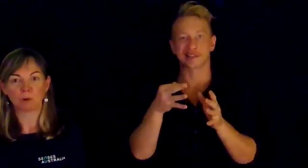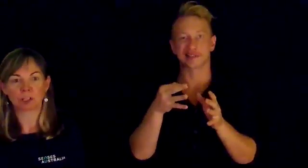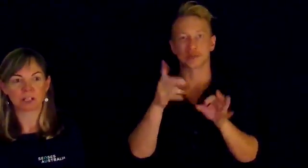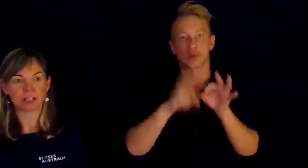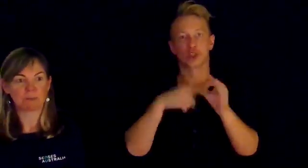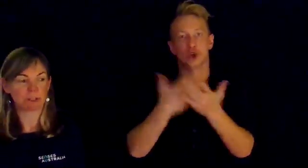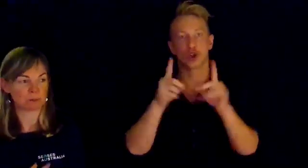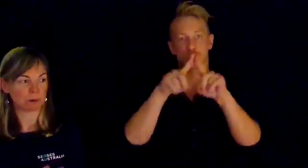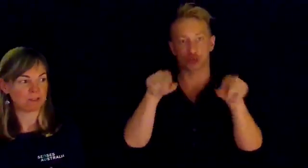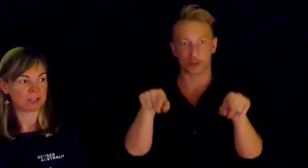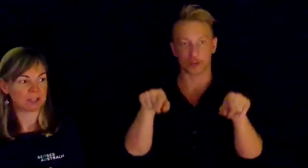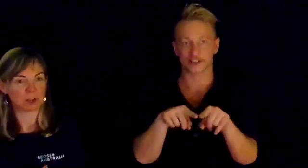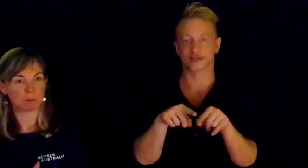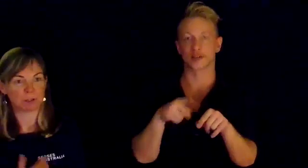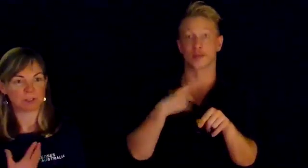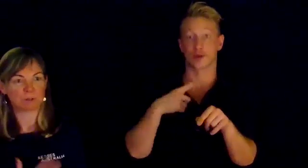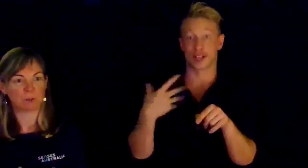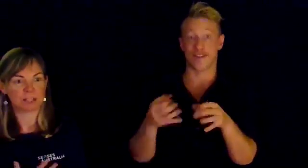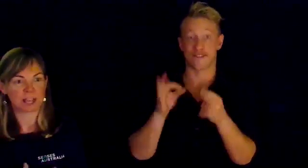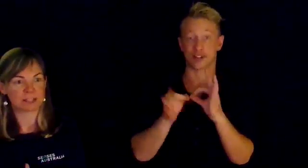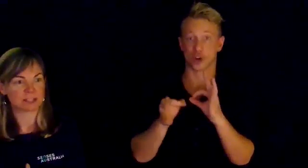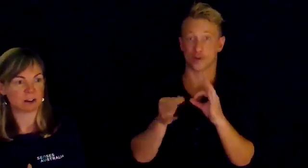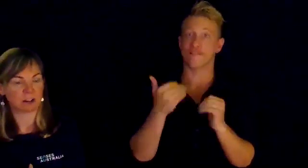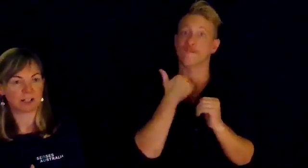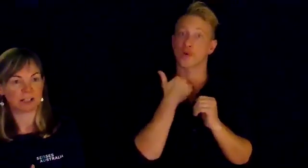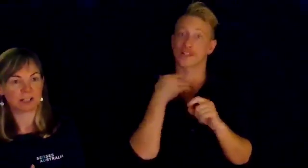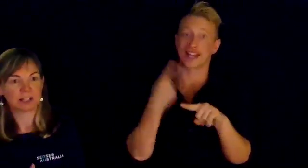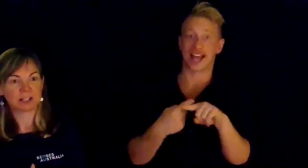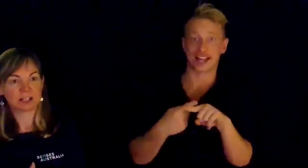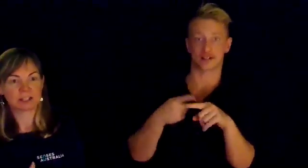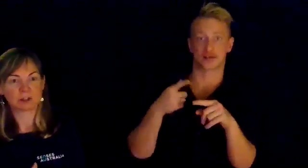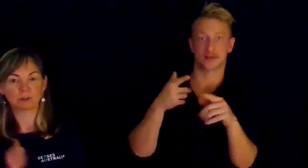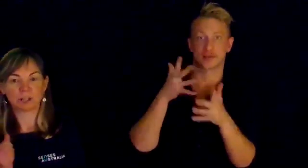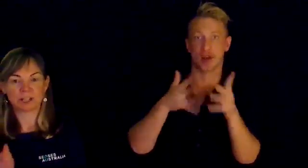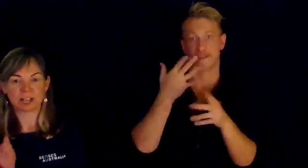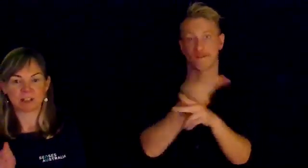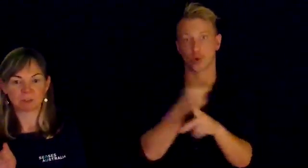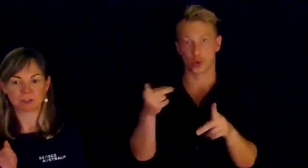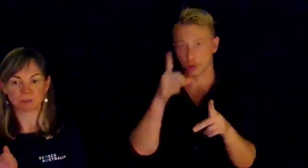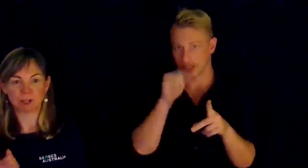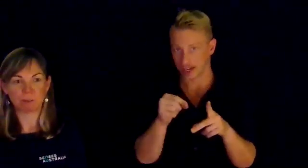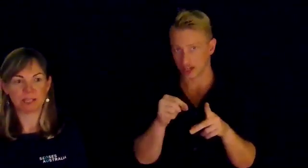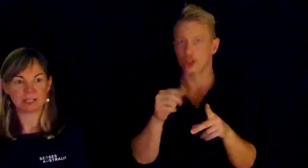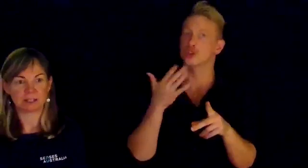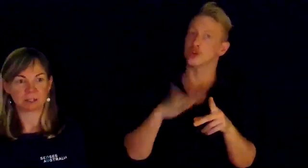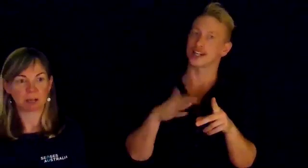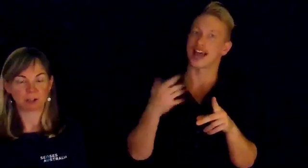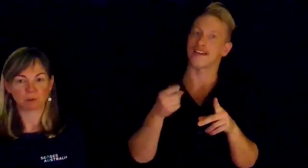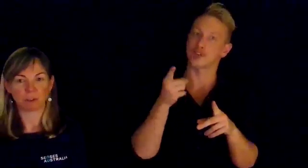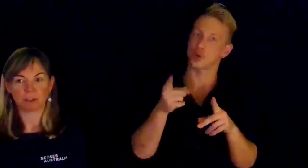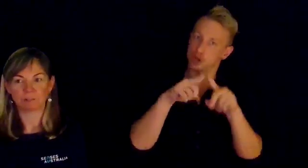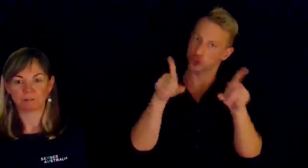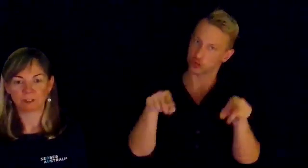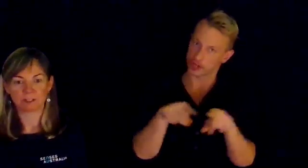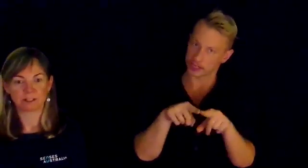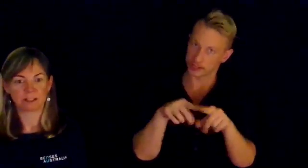be important, because we'll have the interpreter's voice and sign. So you'll need to have your screen pinned to make